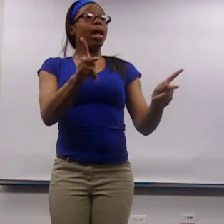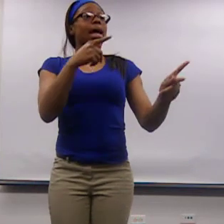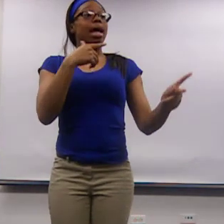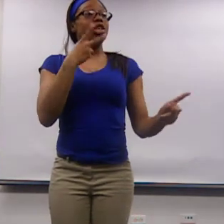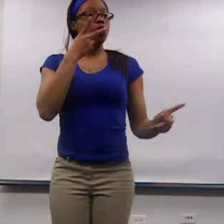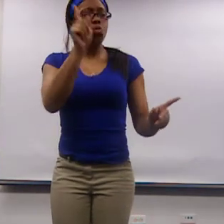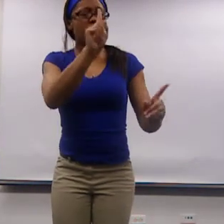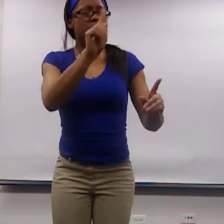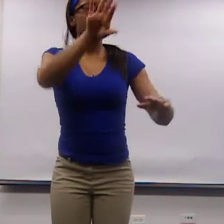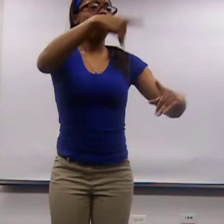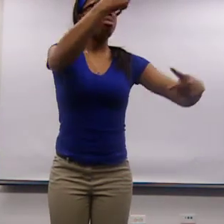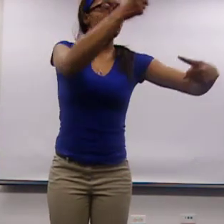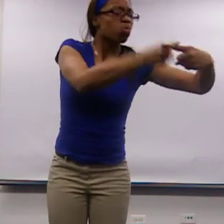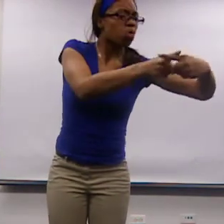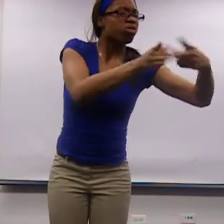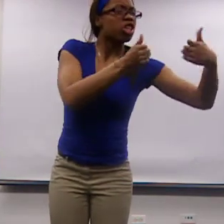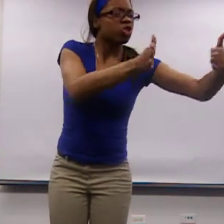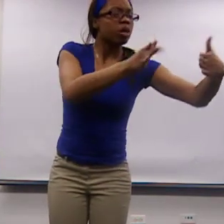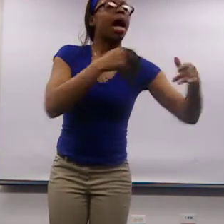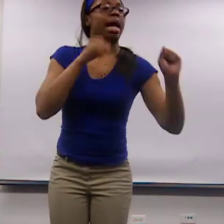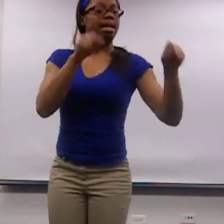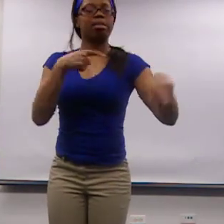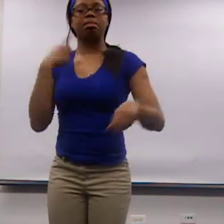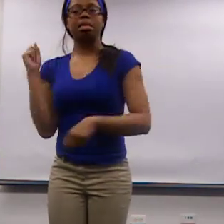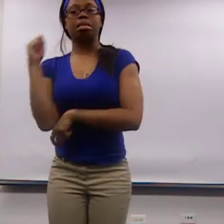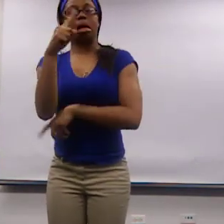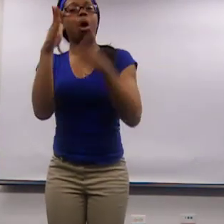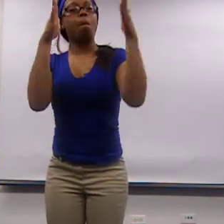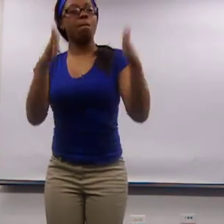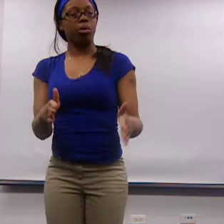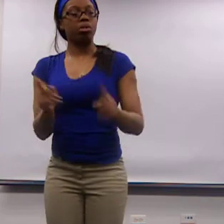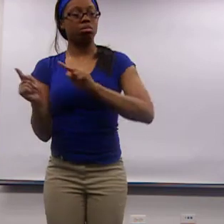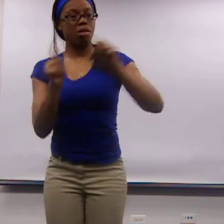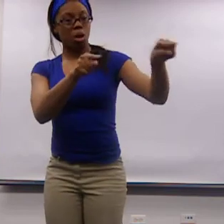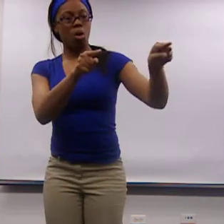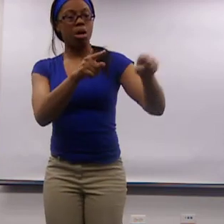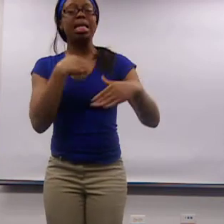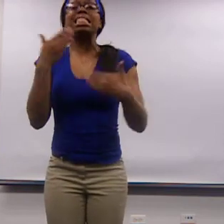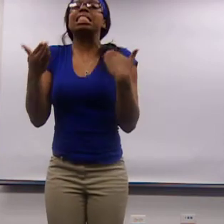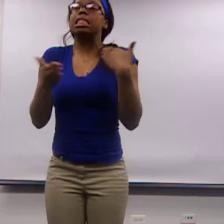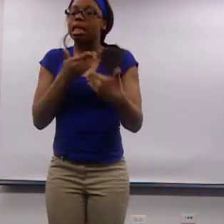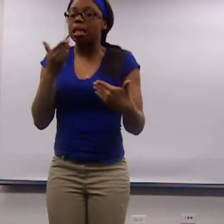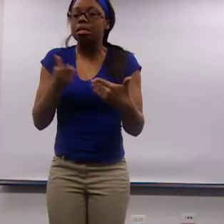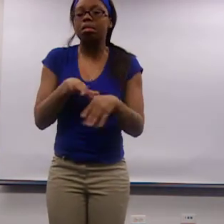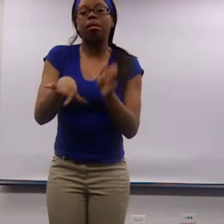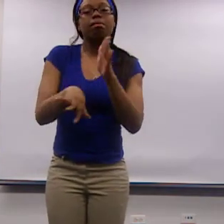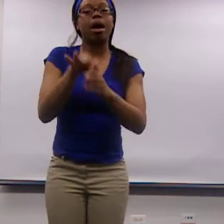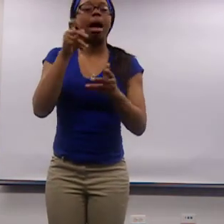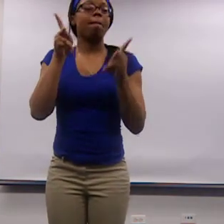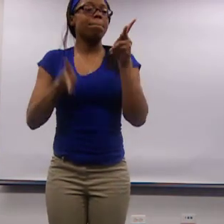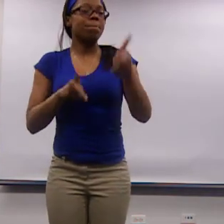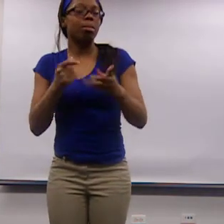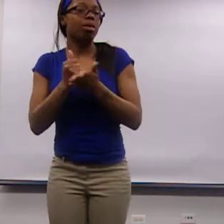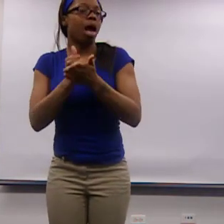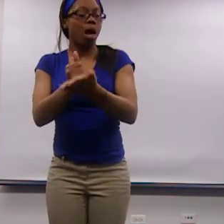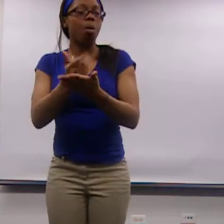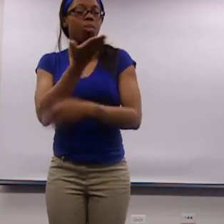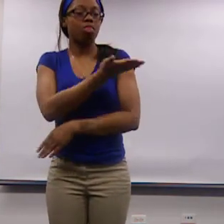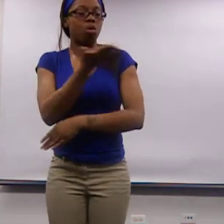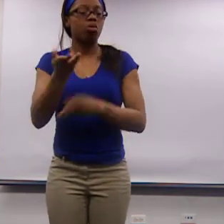to you. It really makes it easier to find people and help them. For example, under the